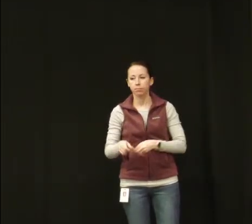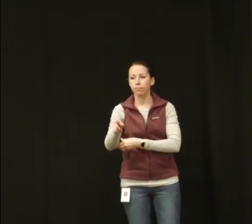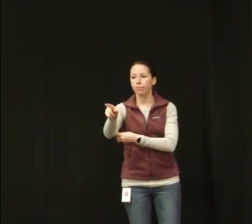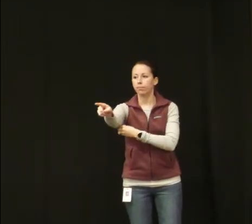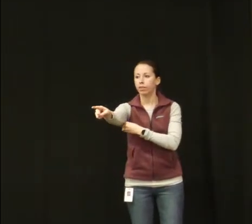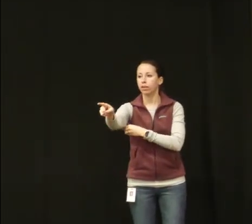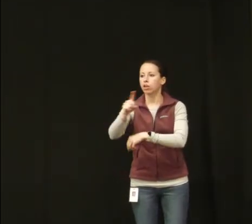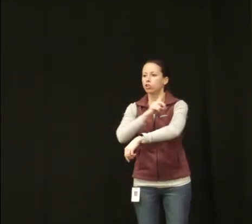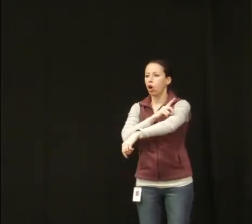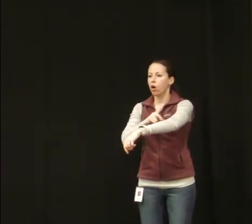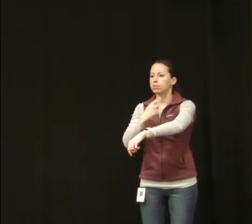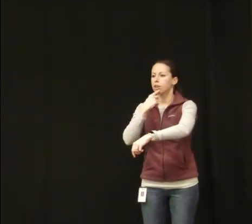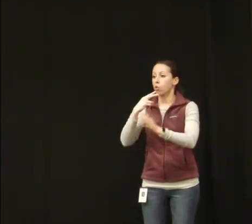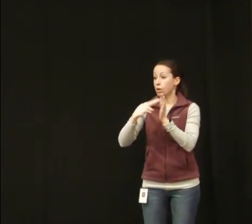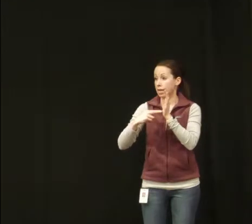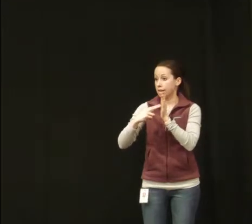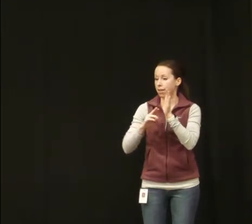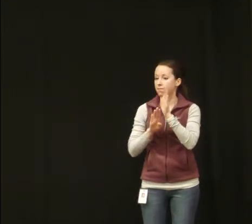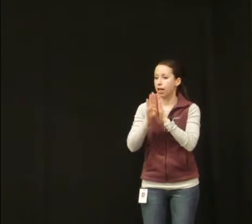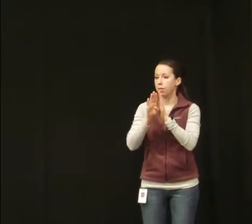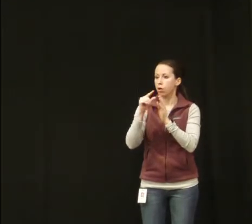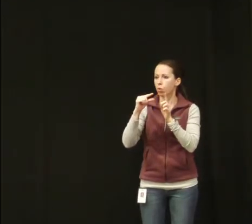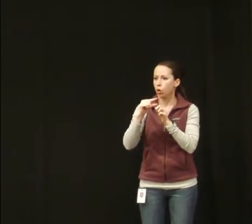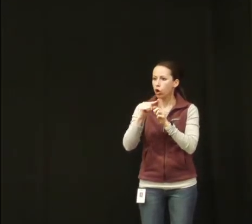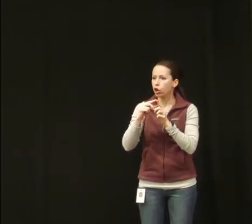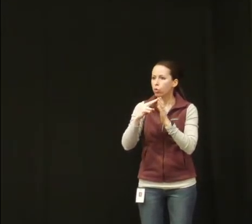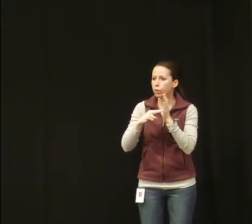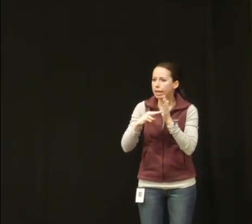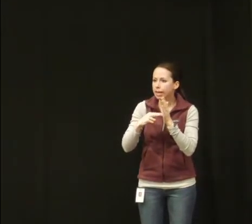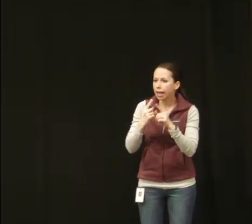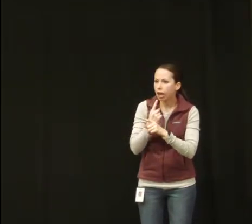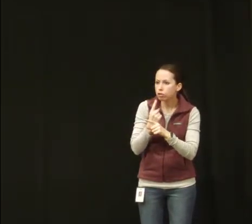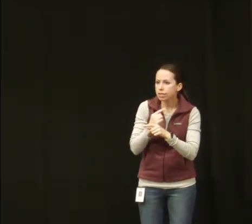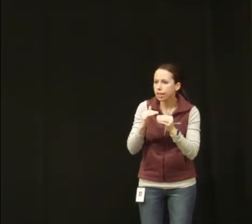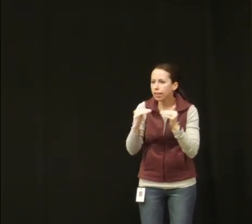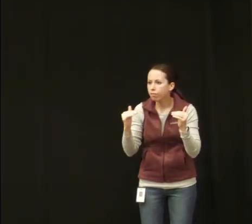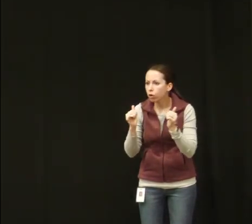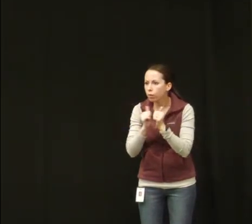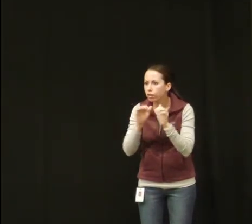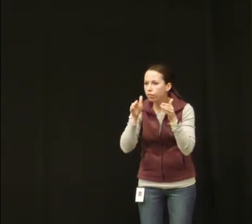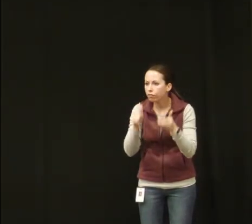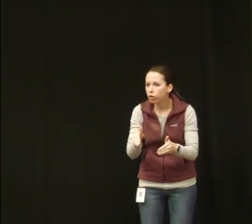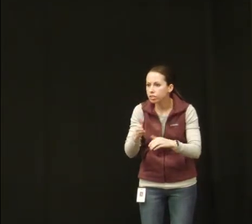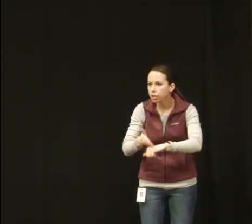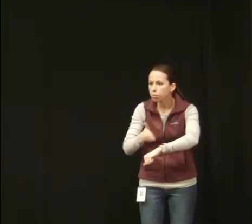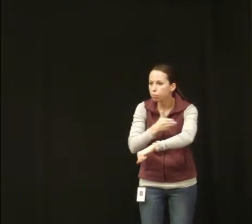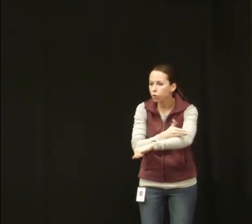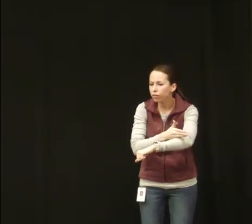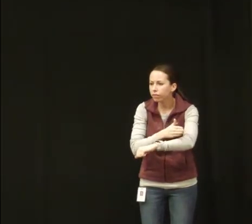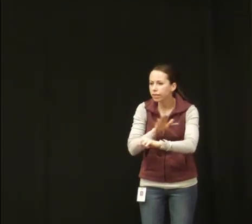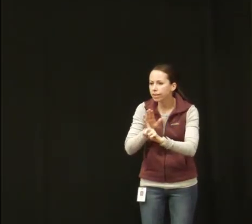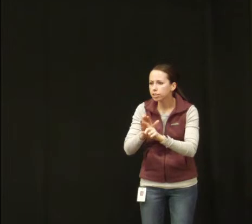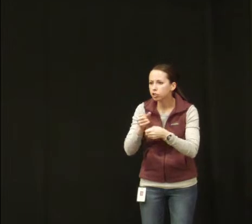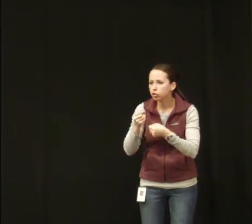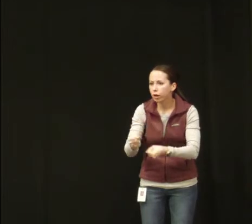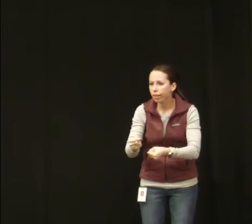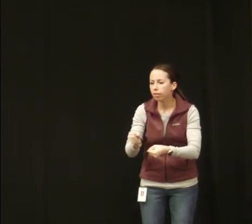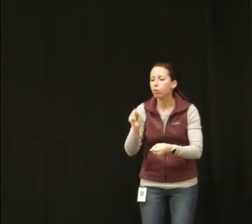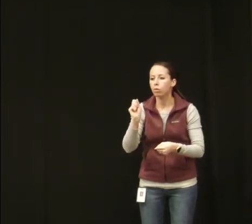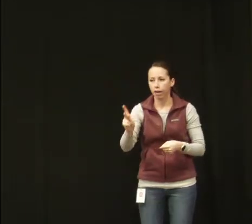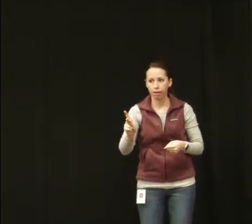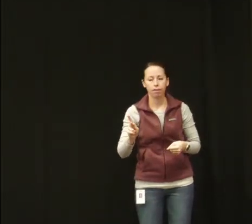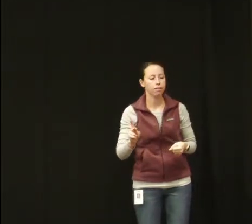In reading, it says to develop a word reading accuracy level with a focus on improving the decoding strengths. Okay.